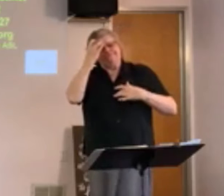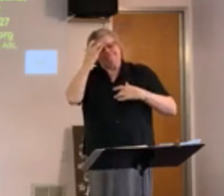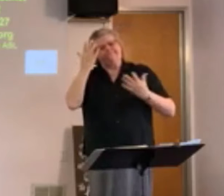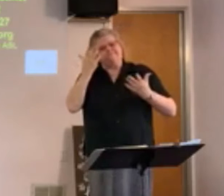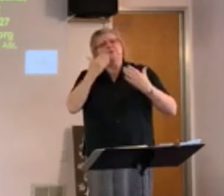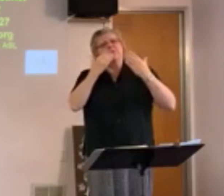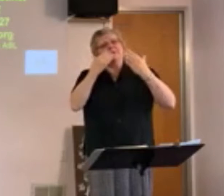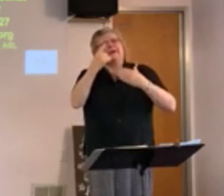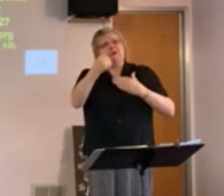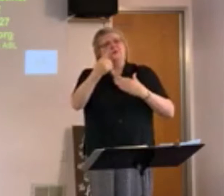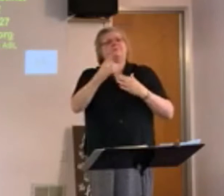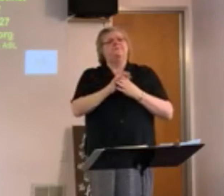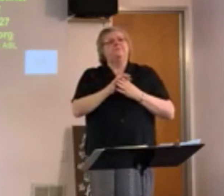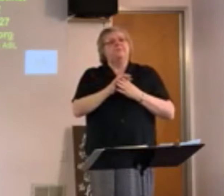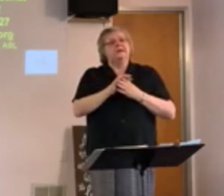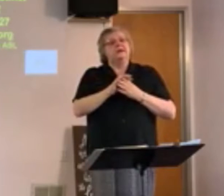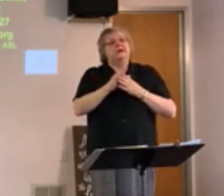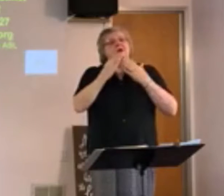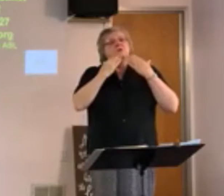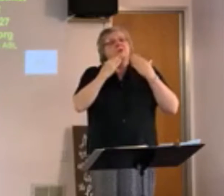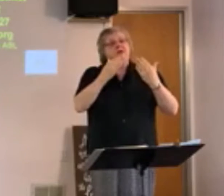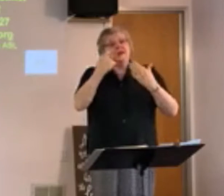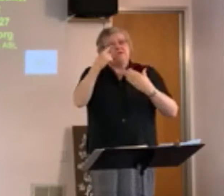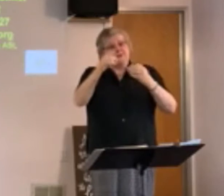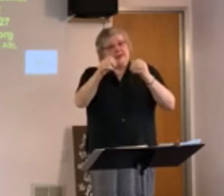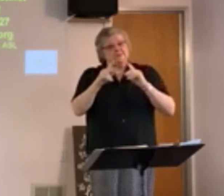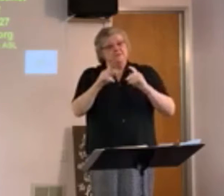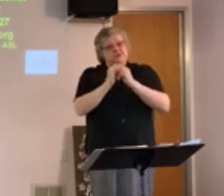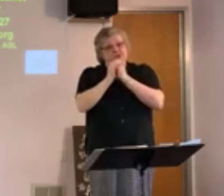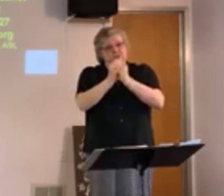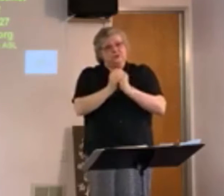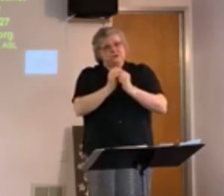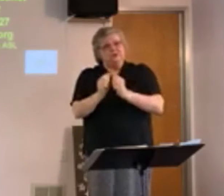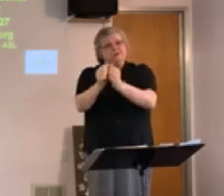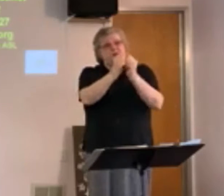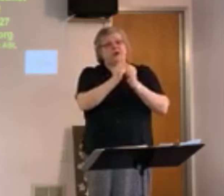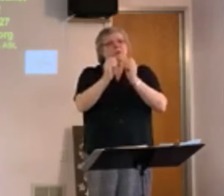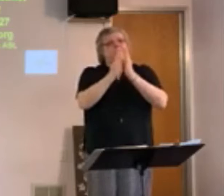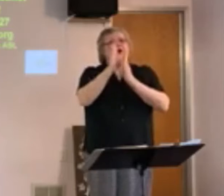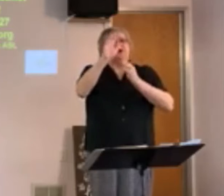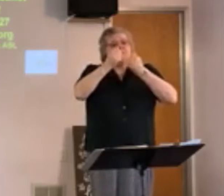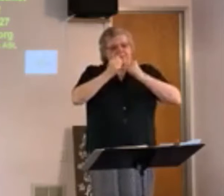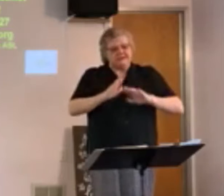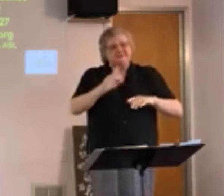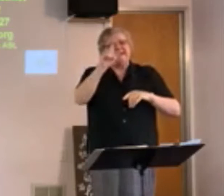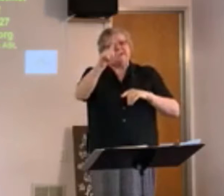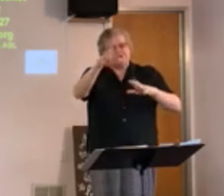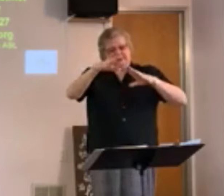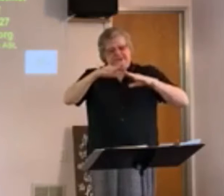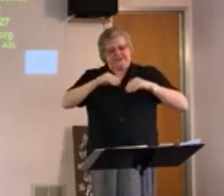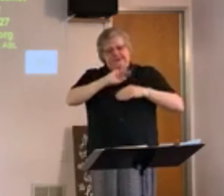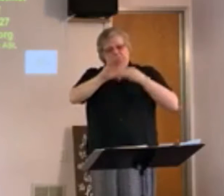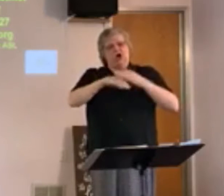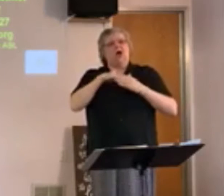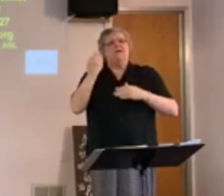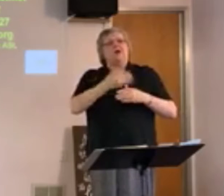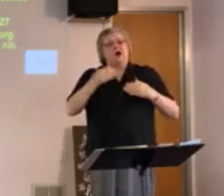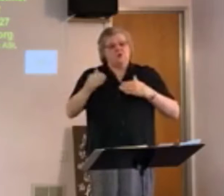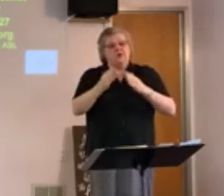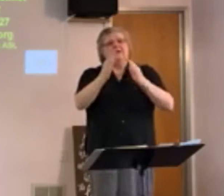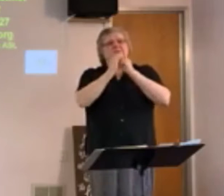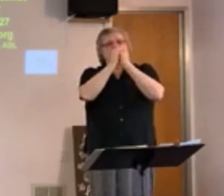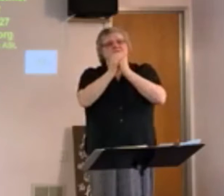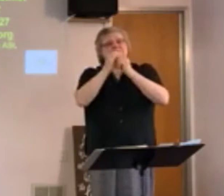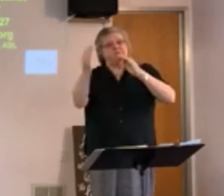we thank you now for the privilege of worshiping together. And we ask for your blessing as you would accept all our expressions of